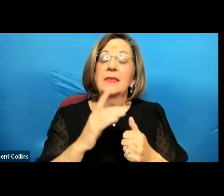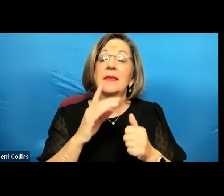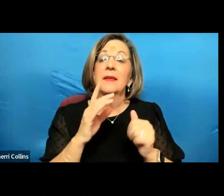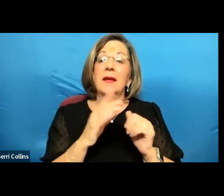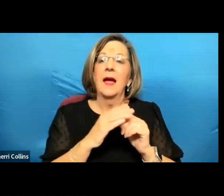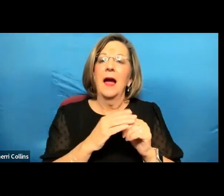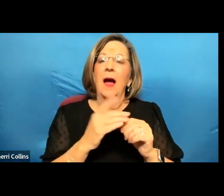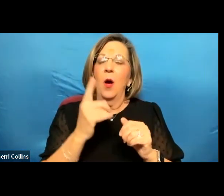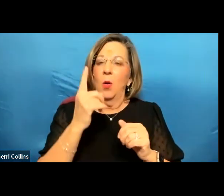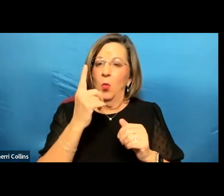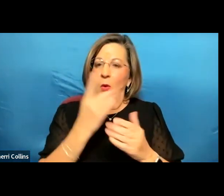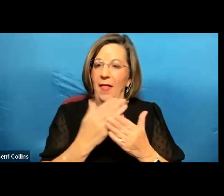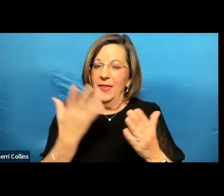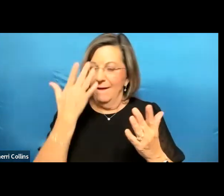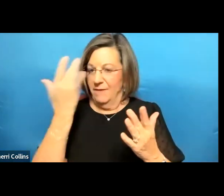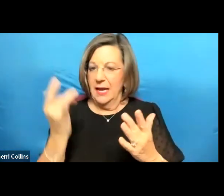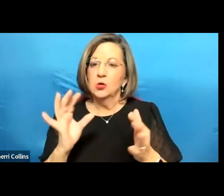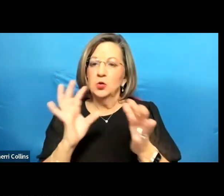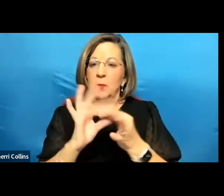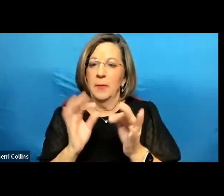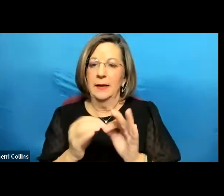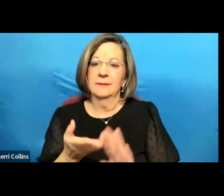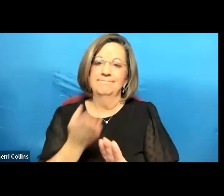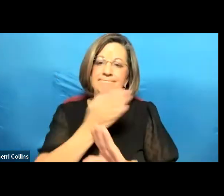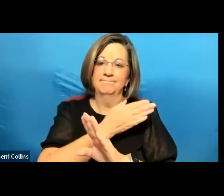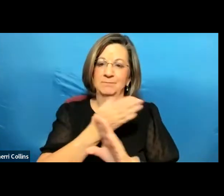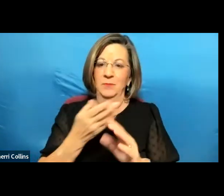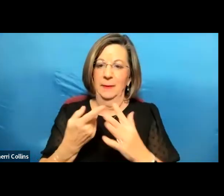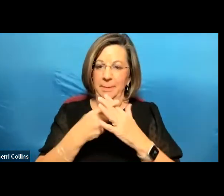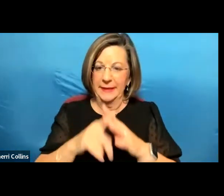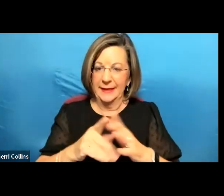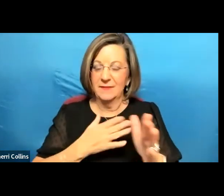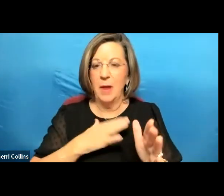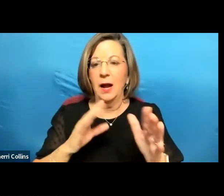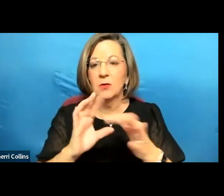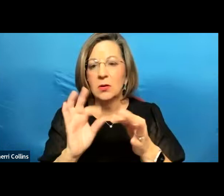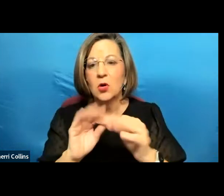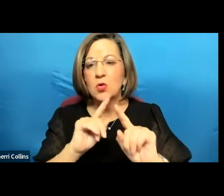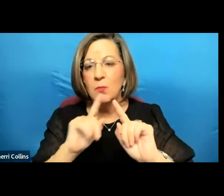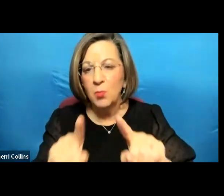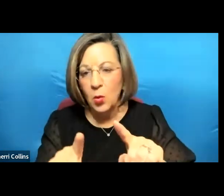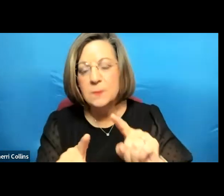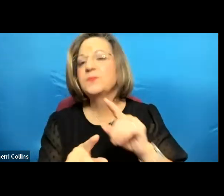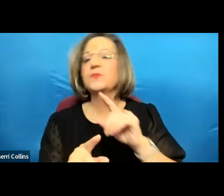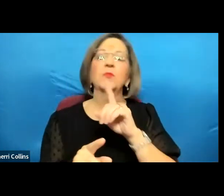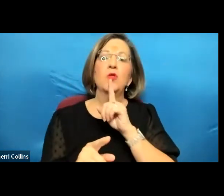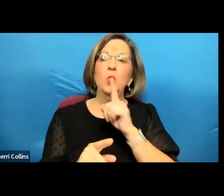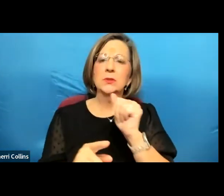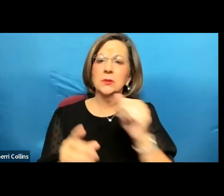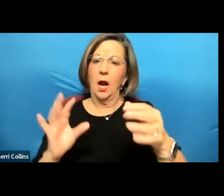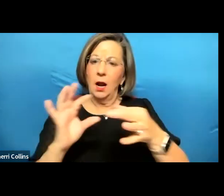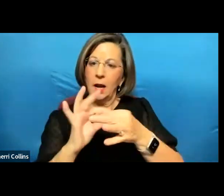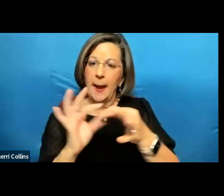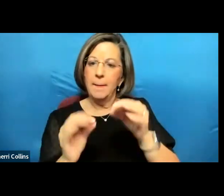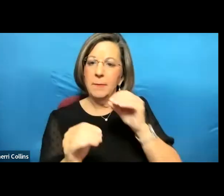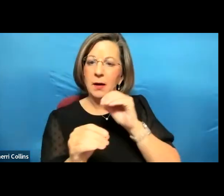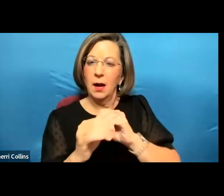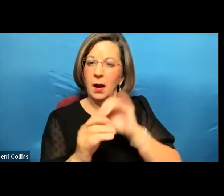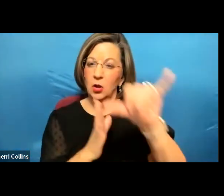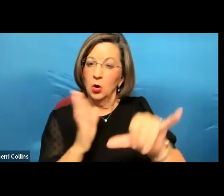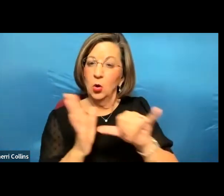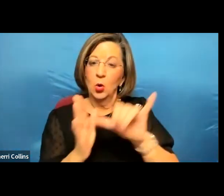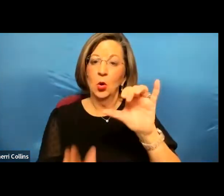that you have about that. One thing that I forgot to mention in the beginning of my comments in this